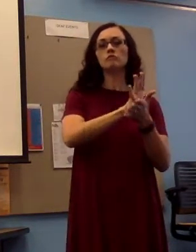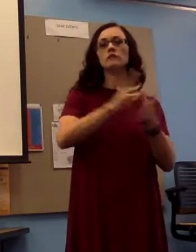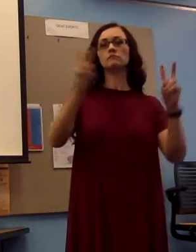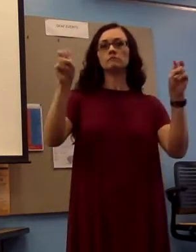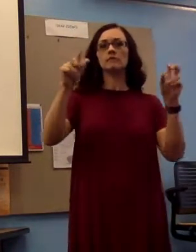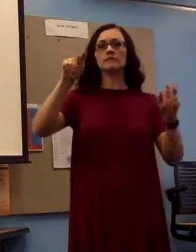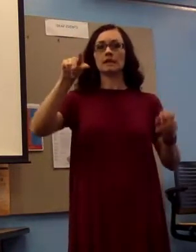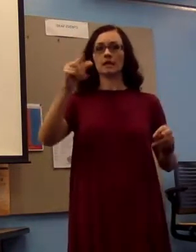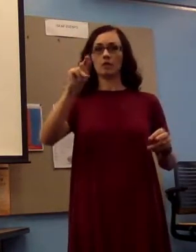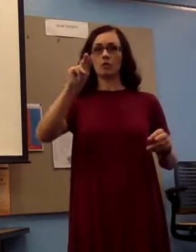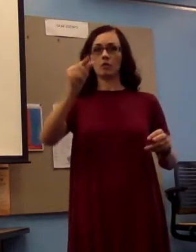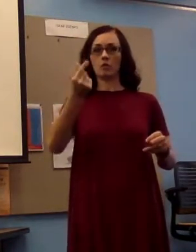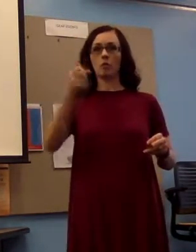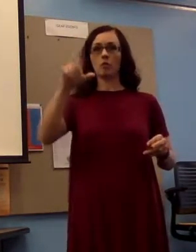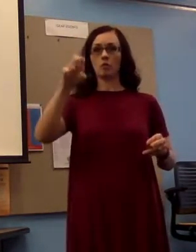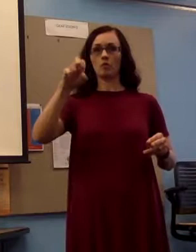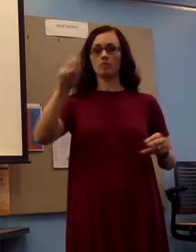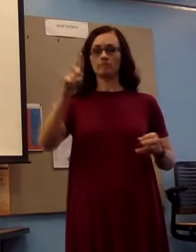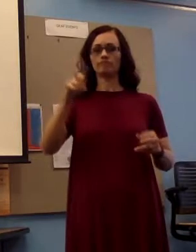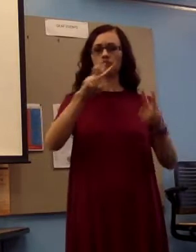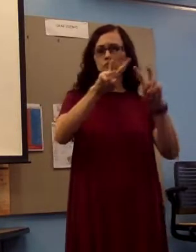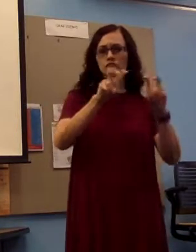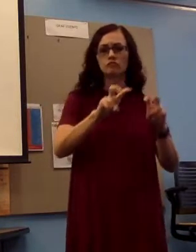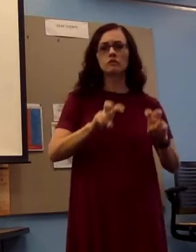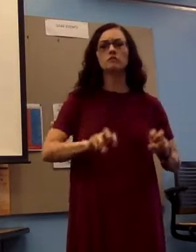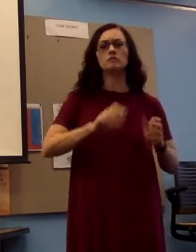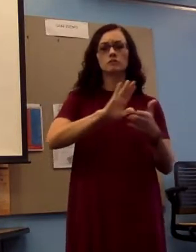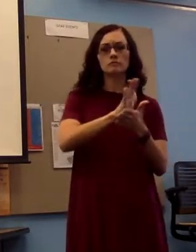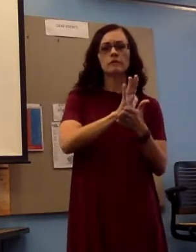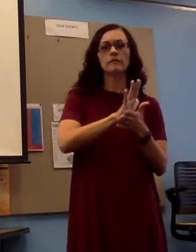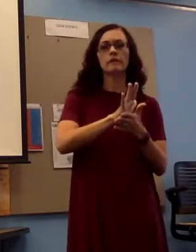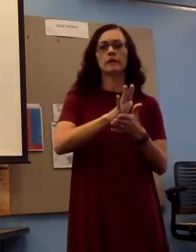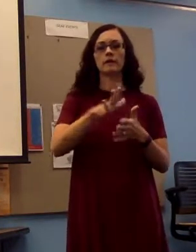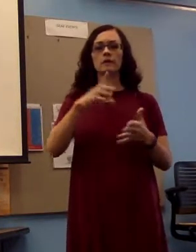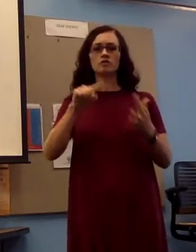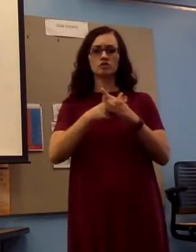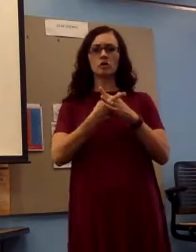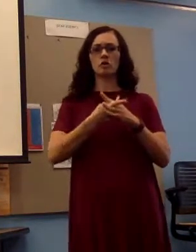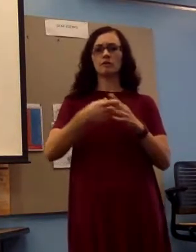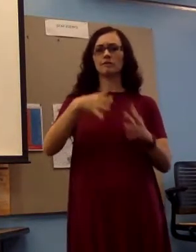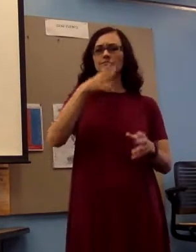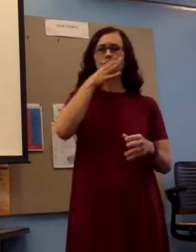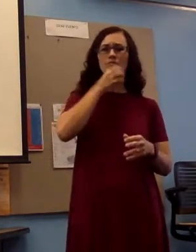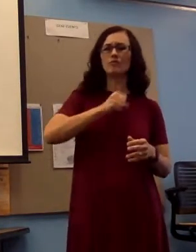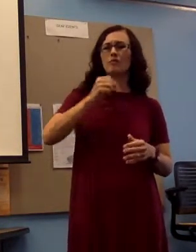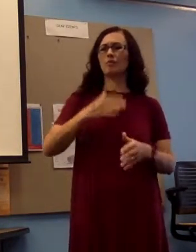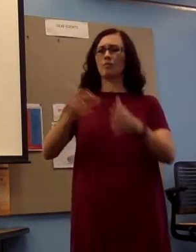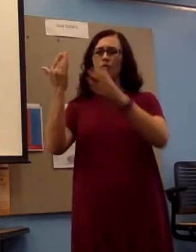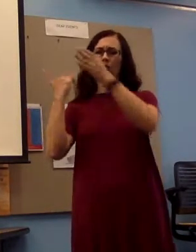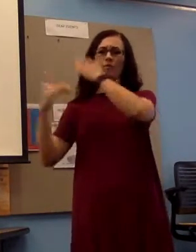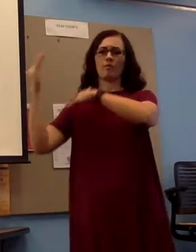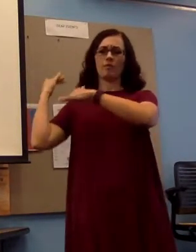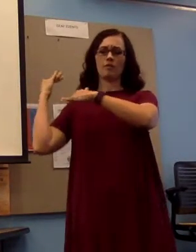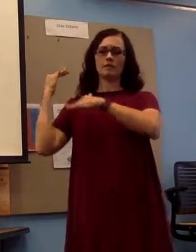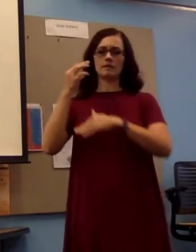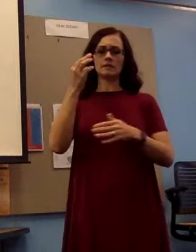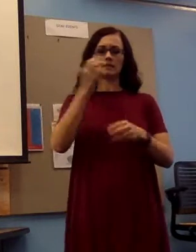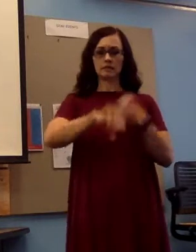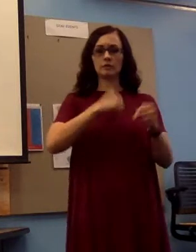depth, and I learned that the story actually dates all the way back to 1634. I remember hearing this fairy tale growing up, but I didn't realize it had